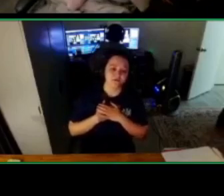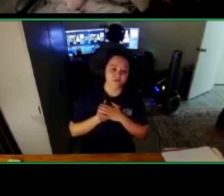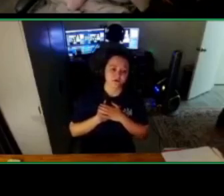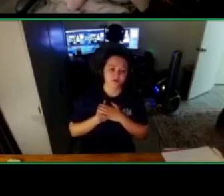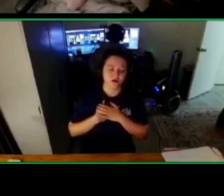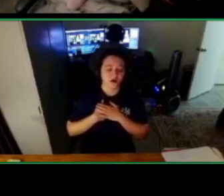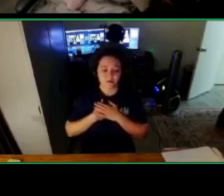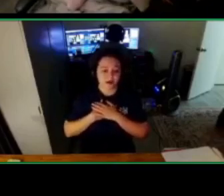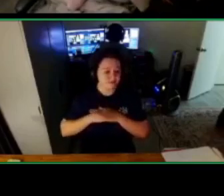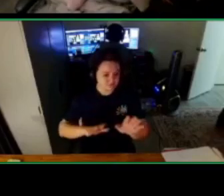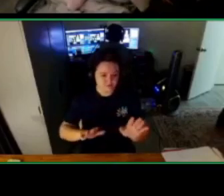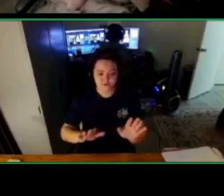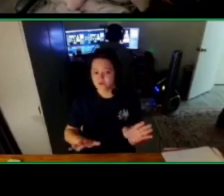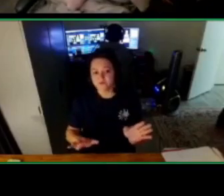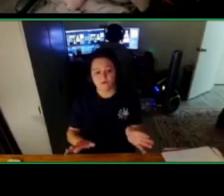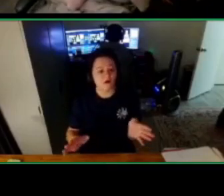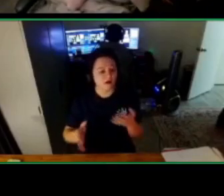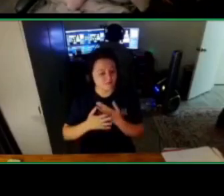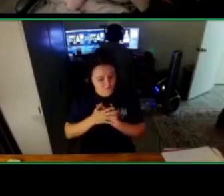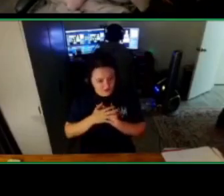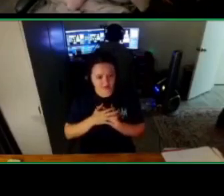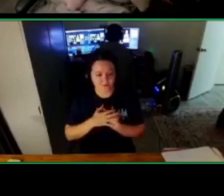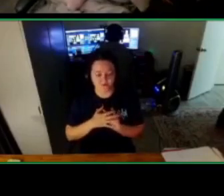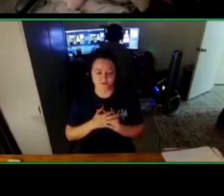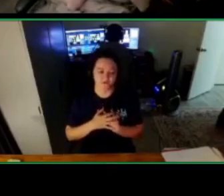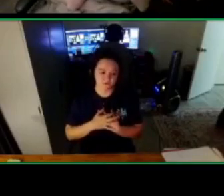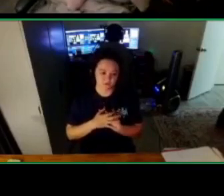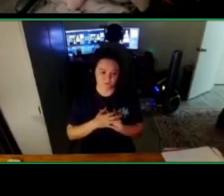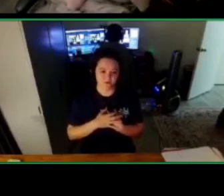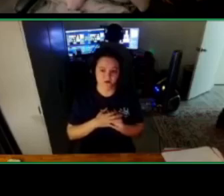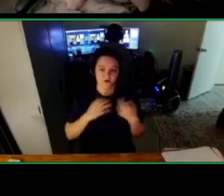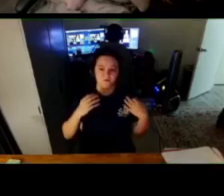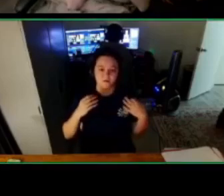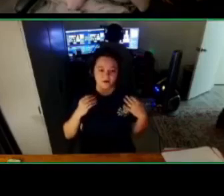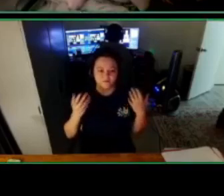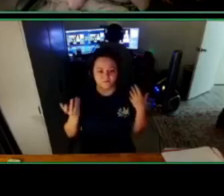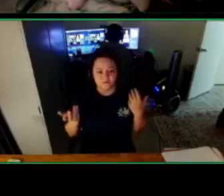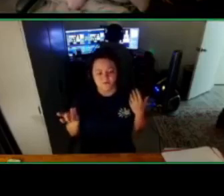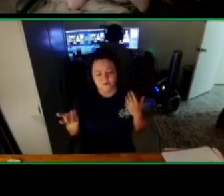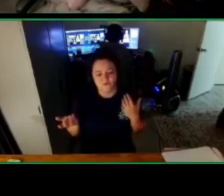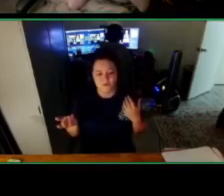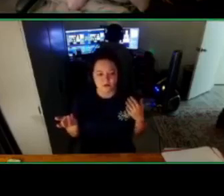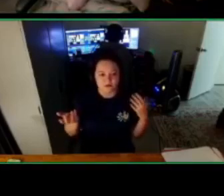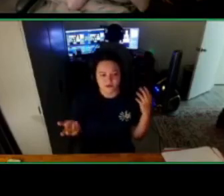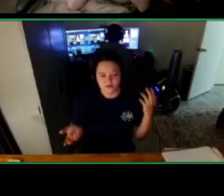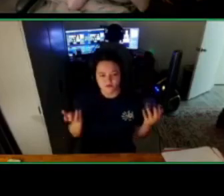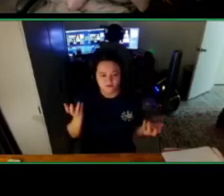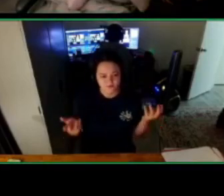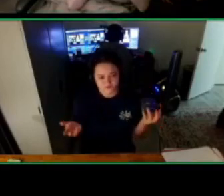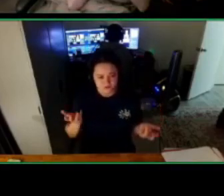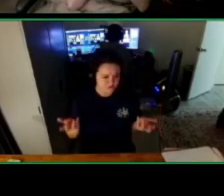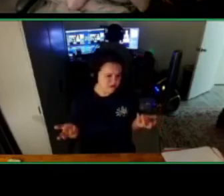you. I Don't get me wrong, I'm not a professional interpreter, but I've been doing this for about a year,